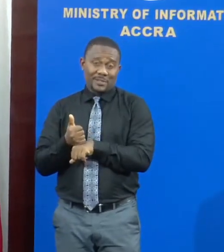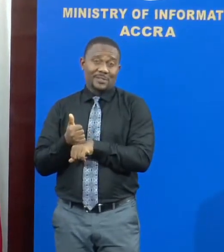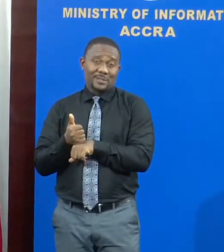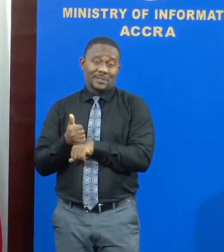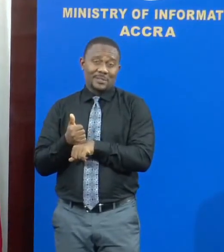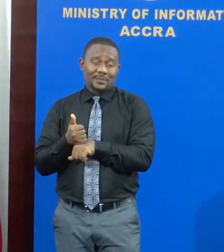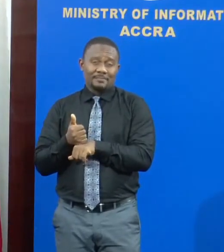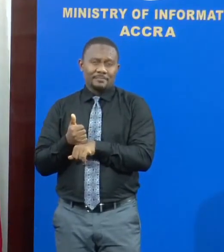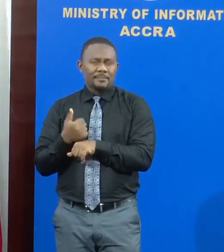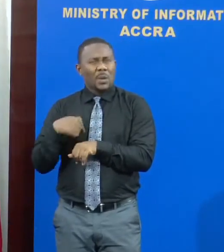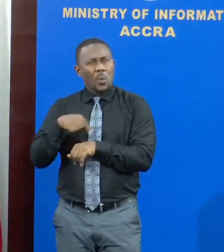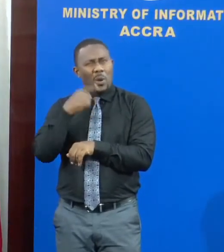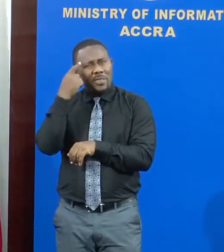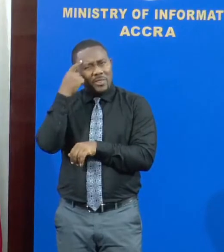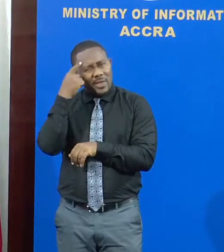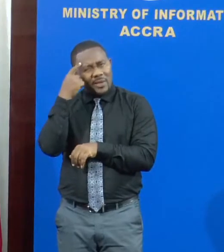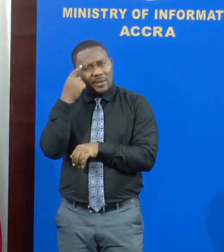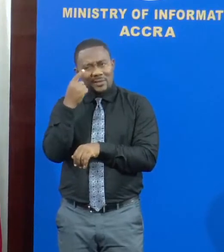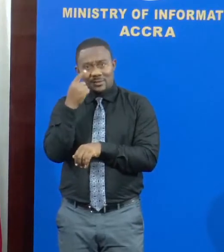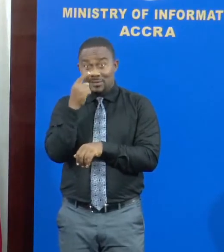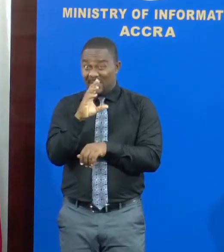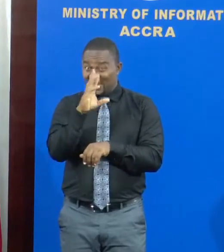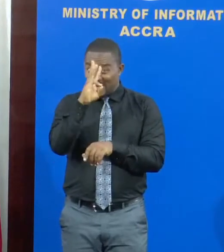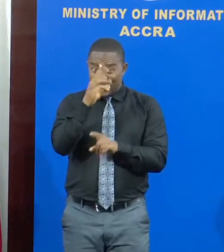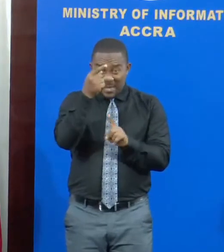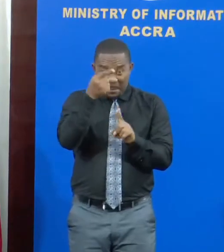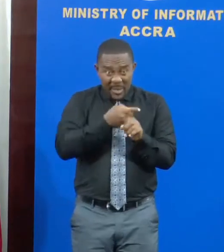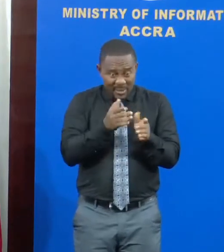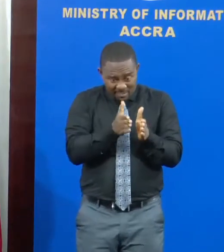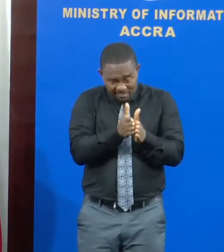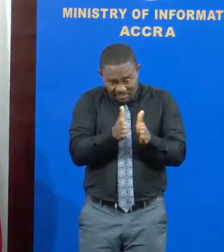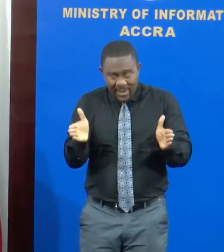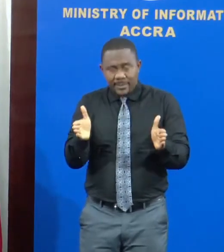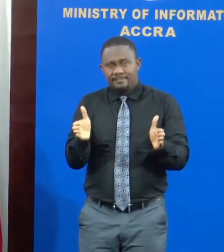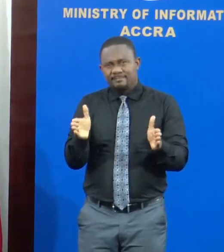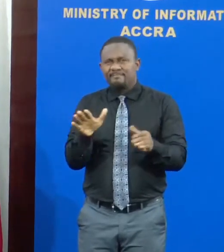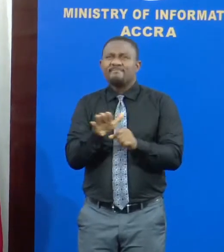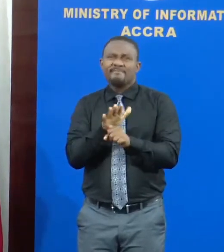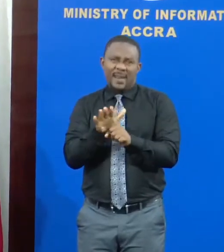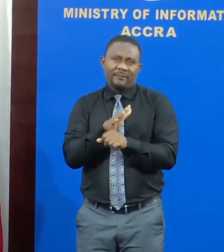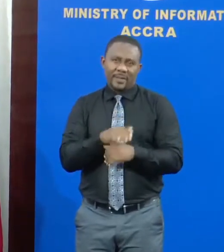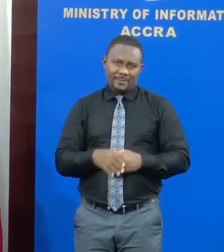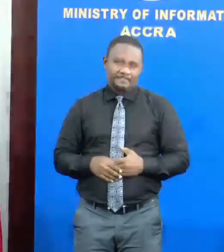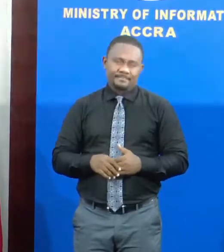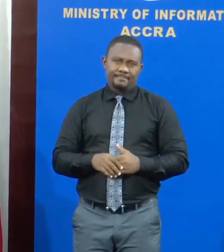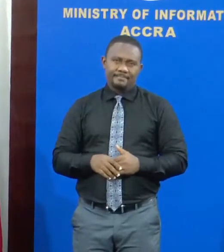We believe that 6 months to do this process, which doesn't take too much